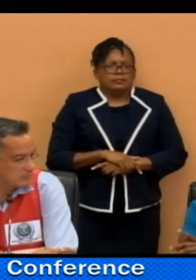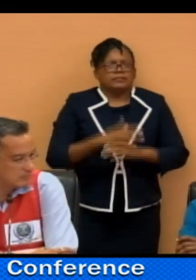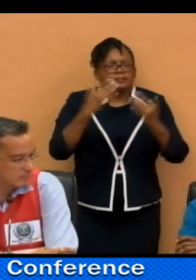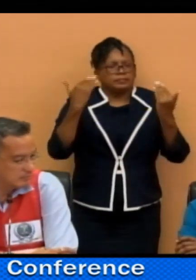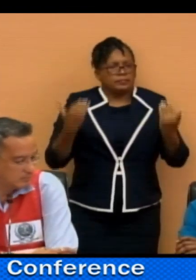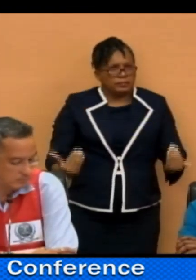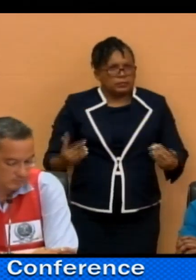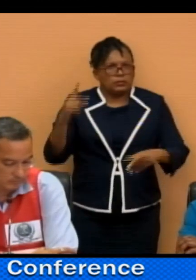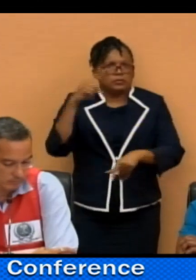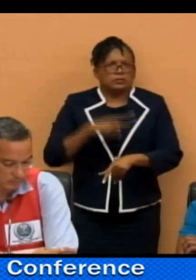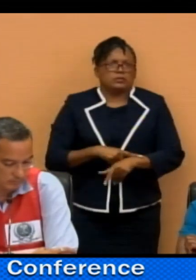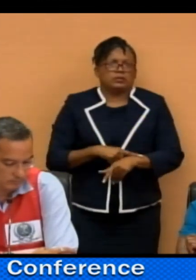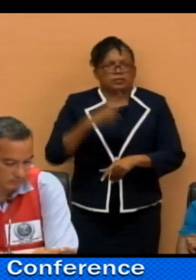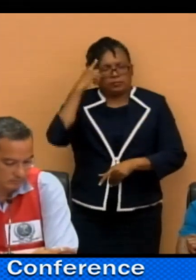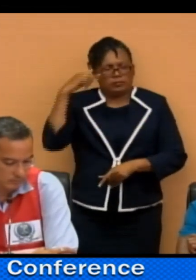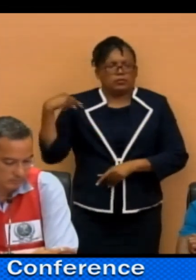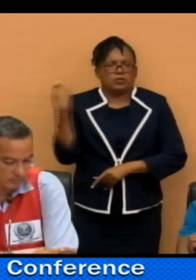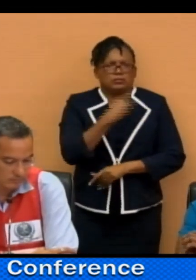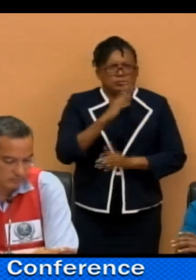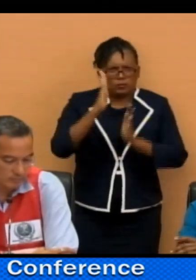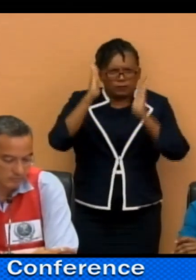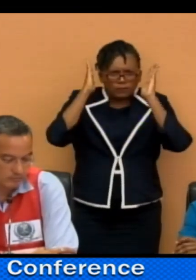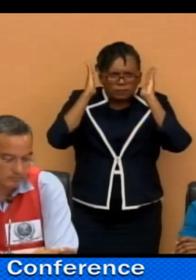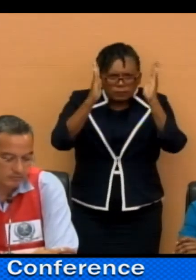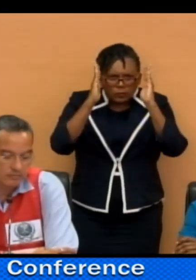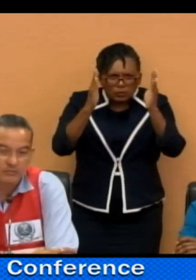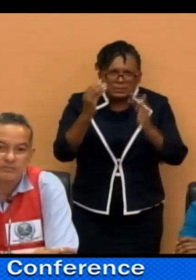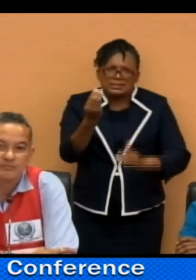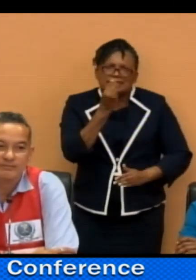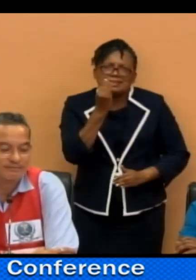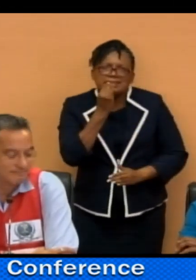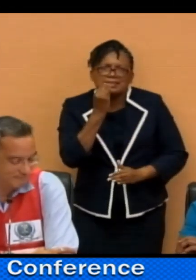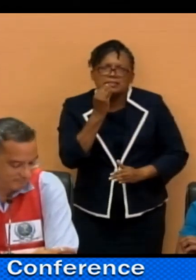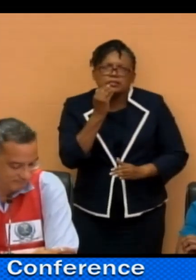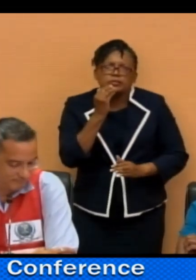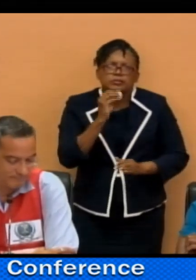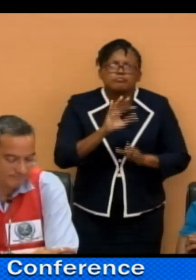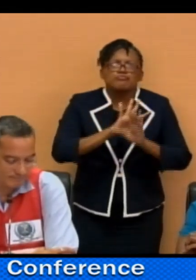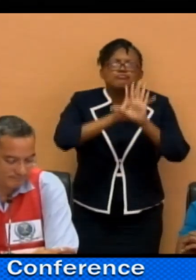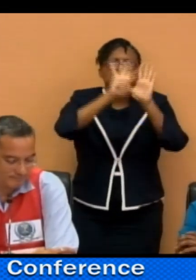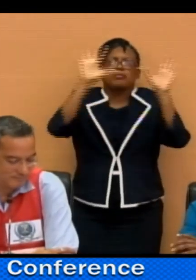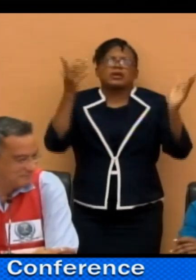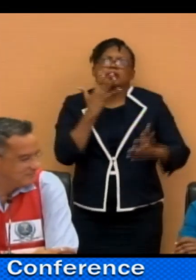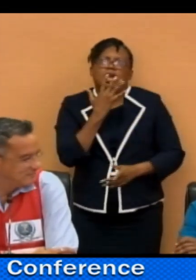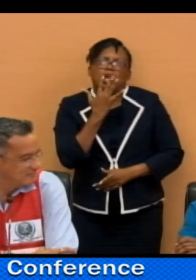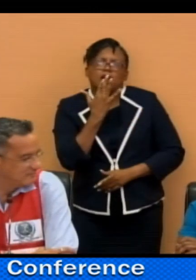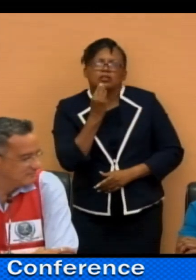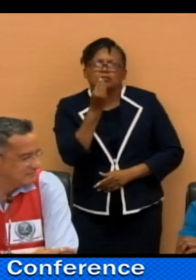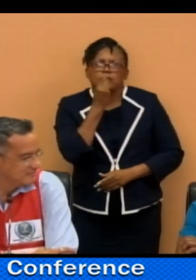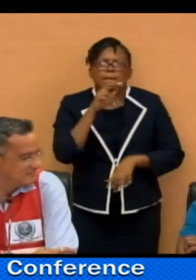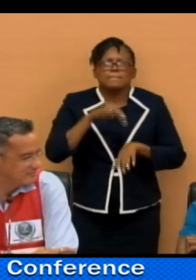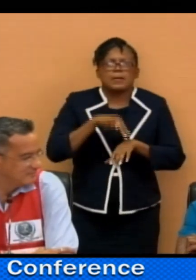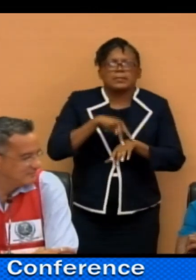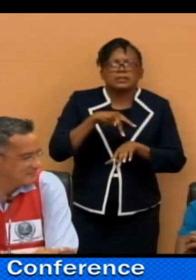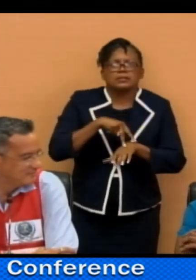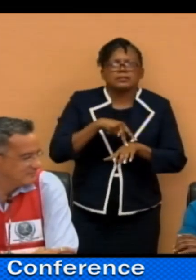Now is the time for us to focus on eating our bright-colored foods. The